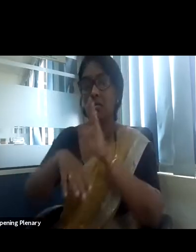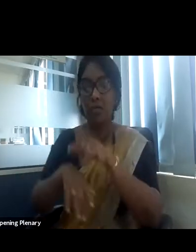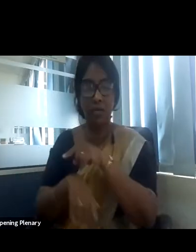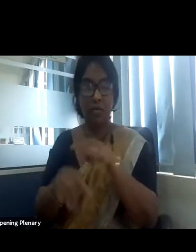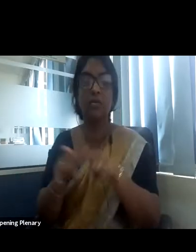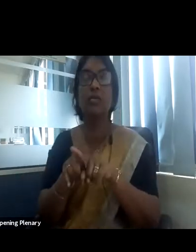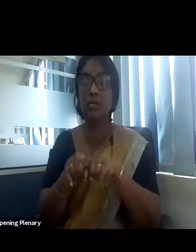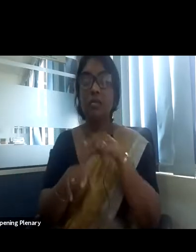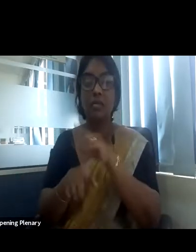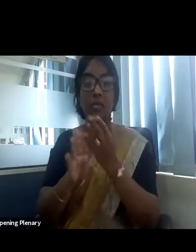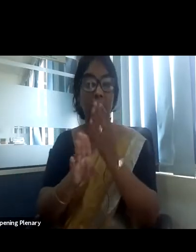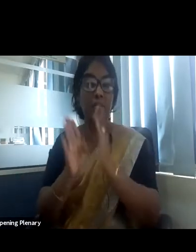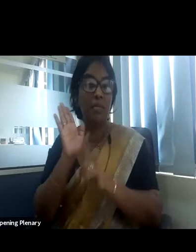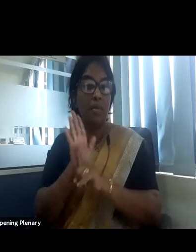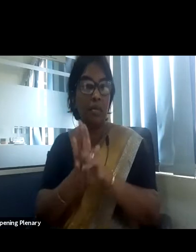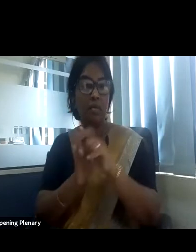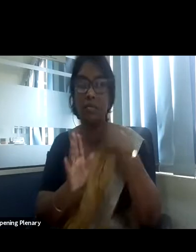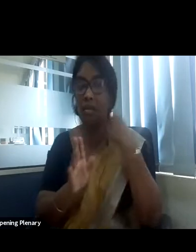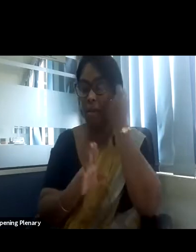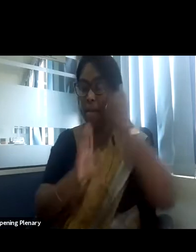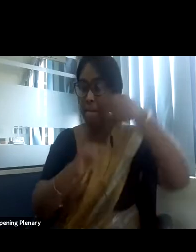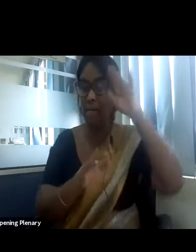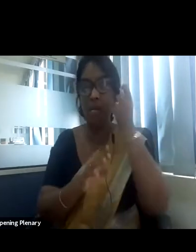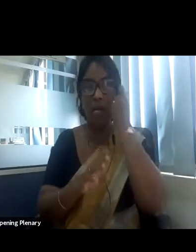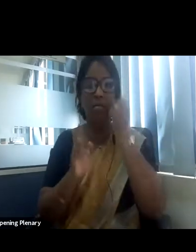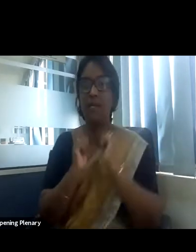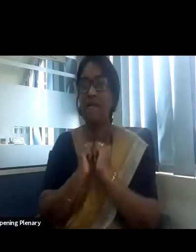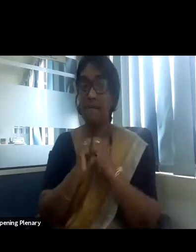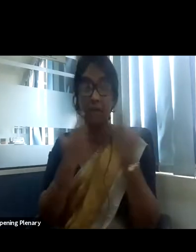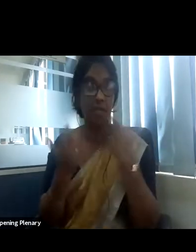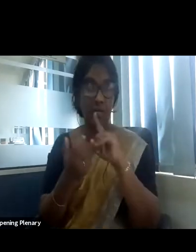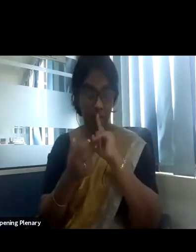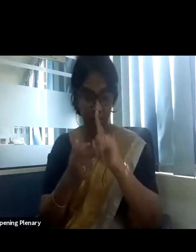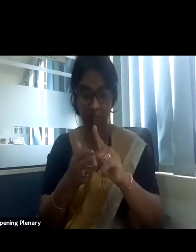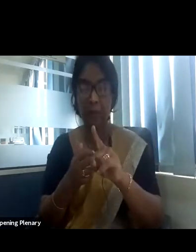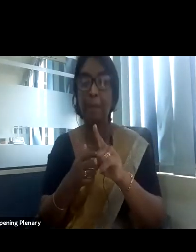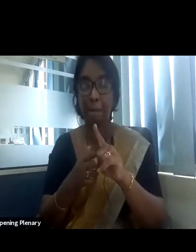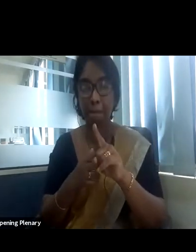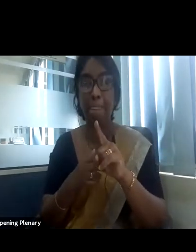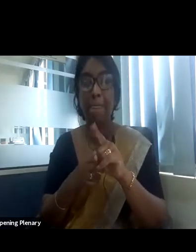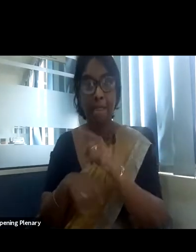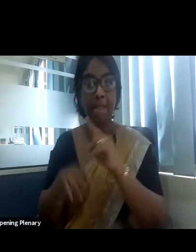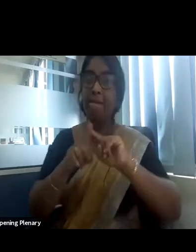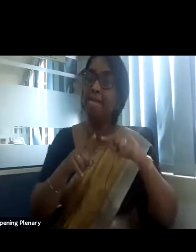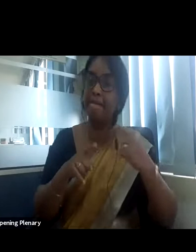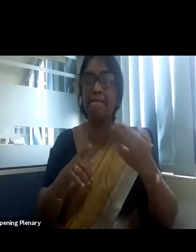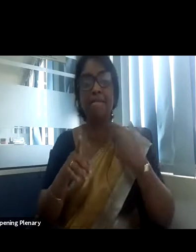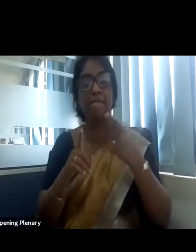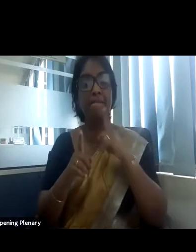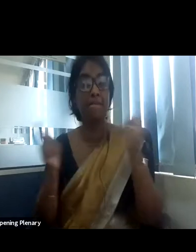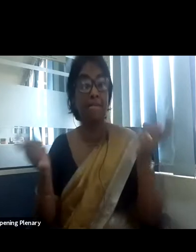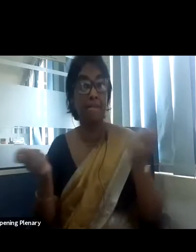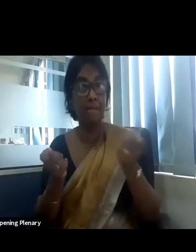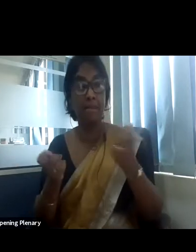today almost surreal. Keynes, on the other hand, argued that markets were irrational and failed to maximize